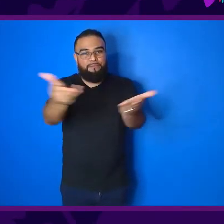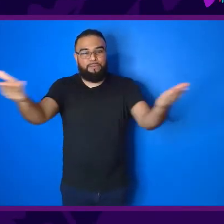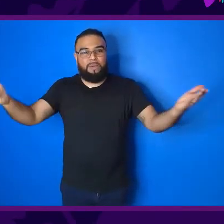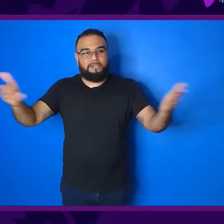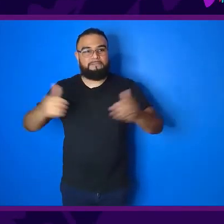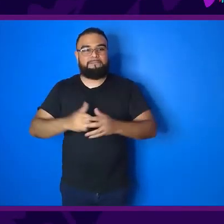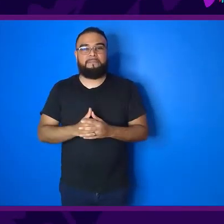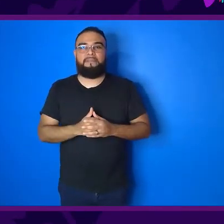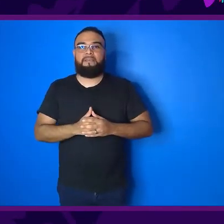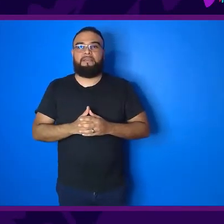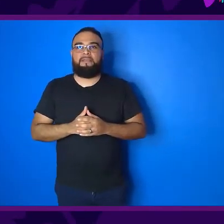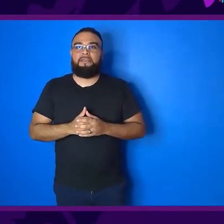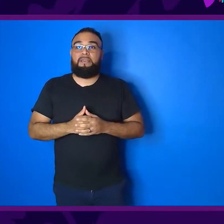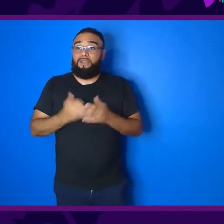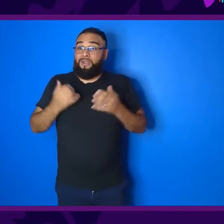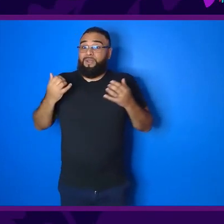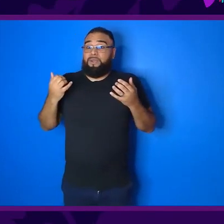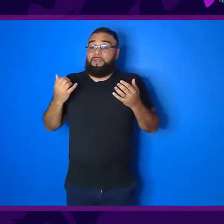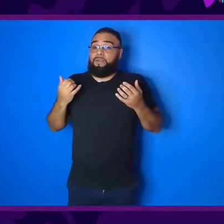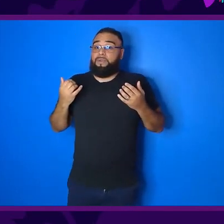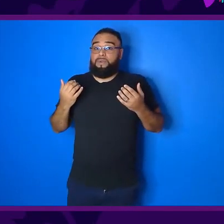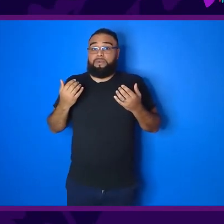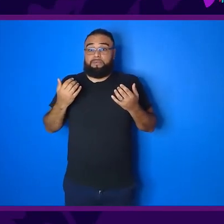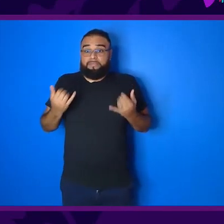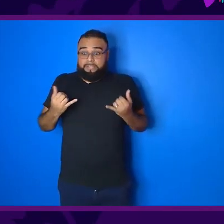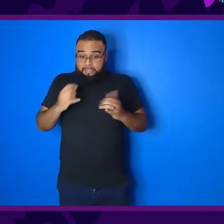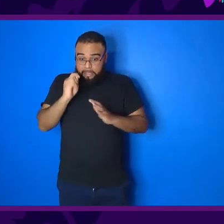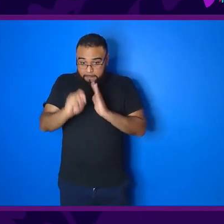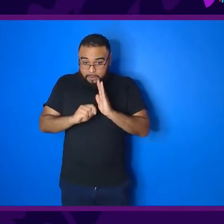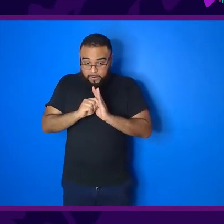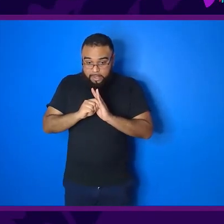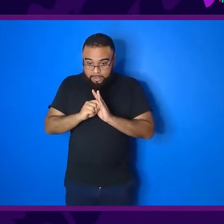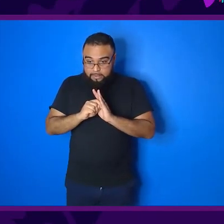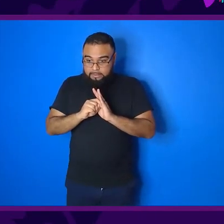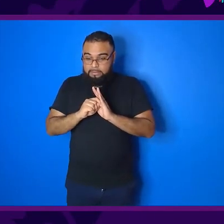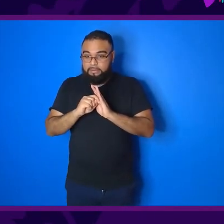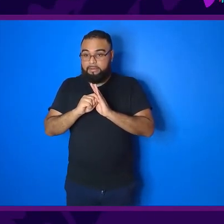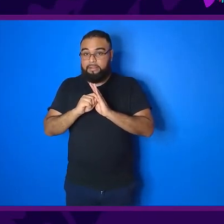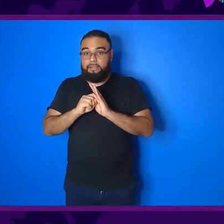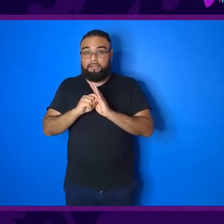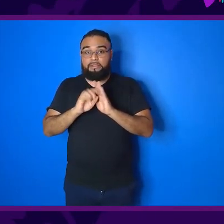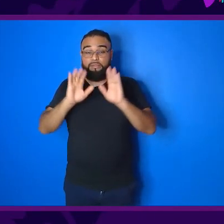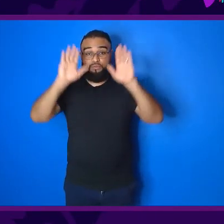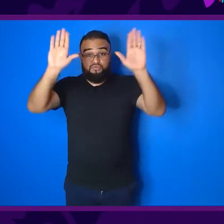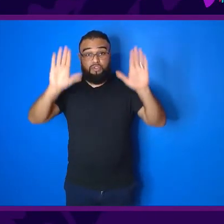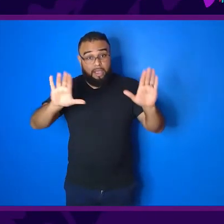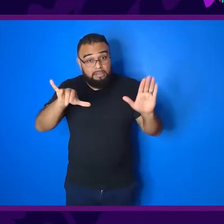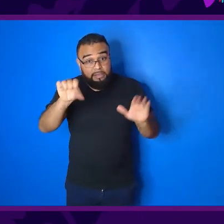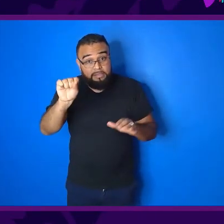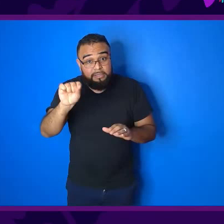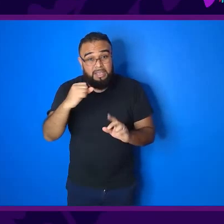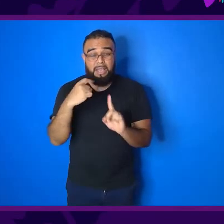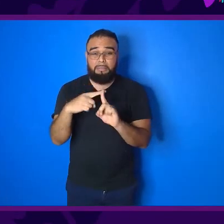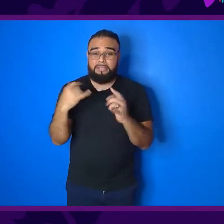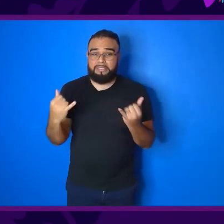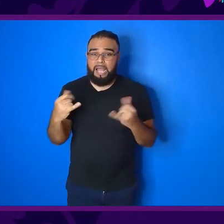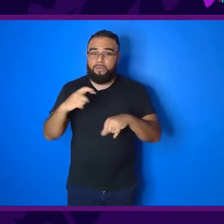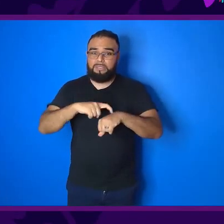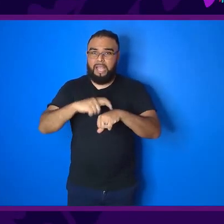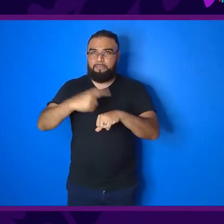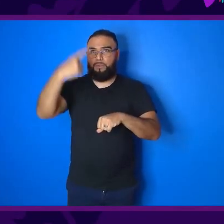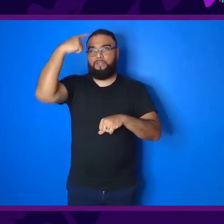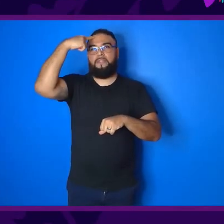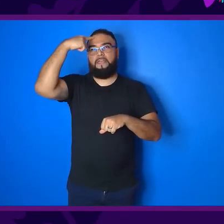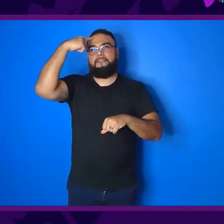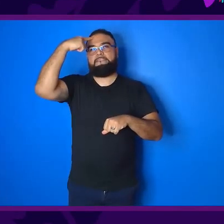it is, and maybe to many, it's also a time to really push the reset button